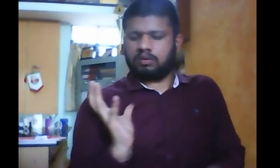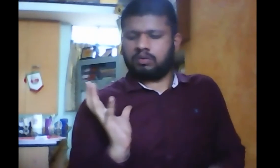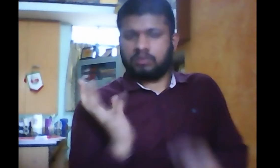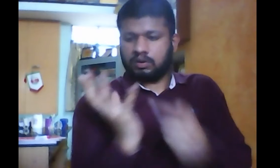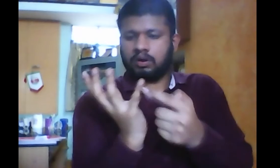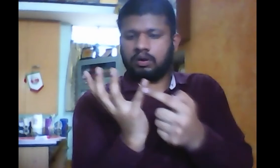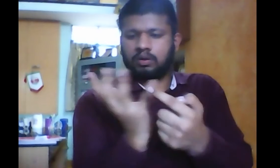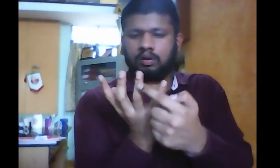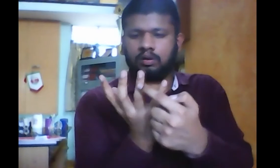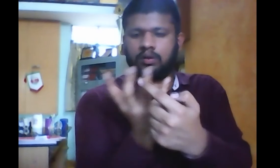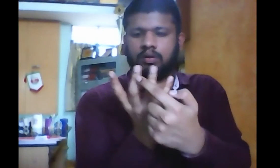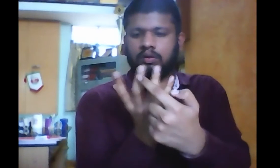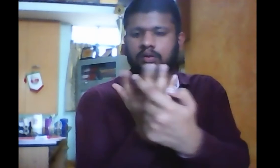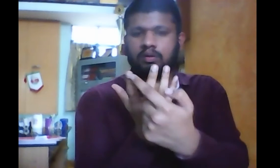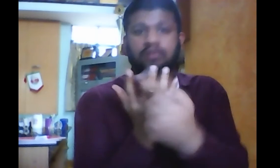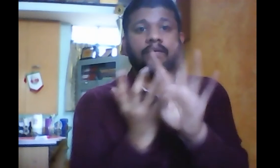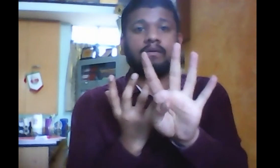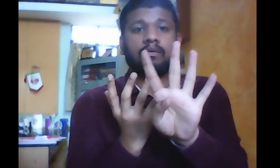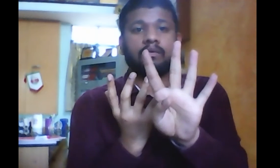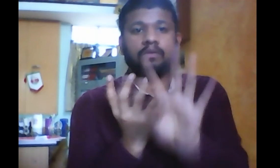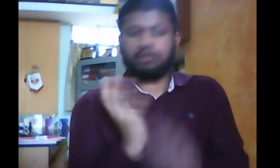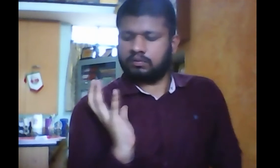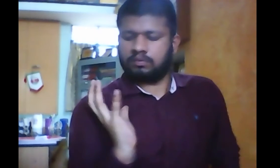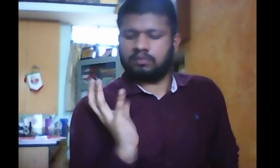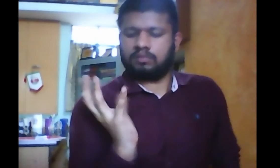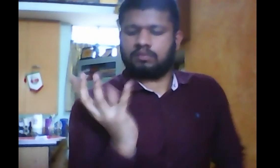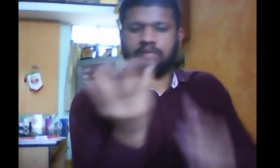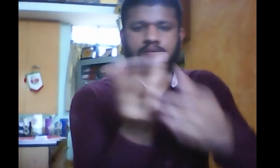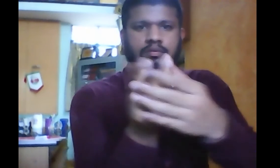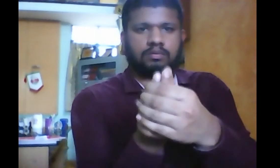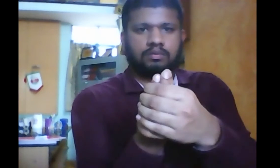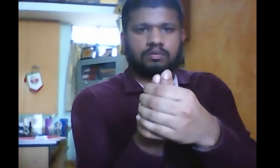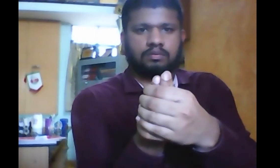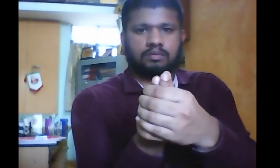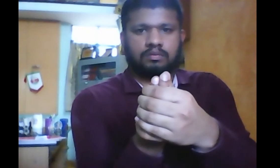There are so many people, so it's like everyone. We.